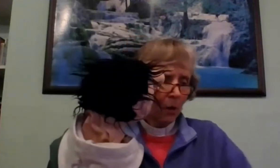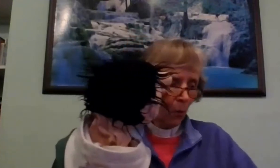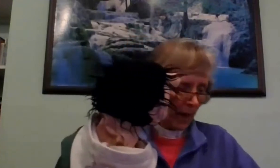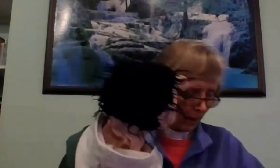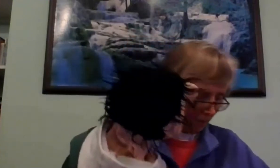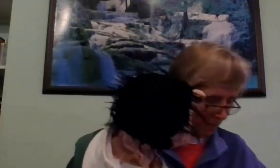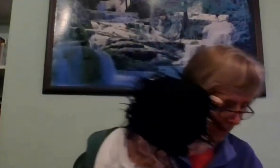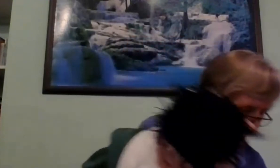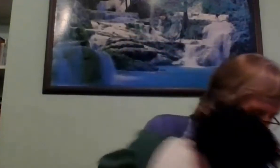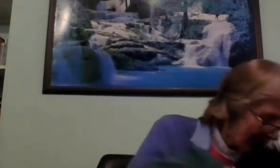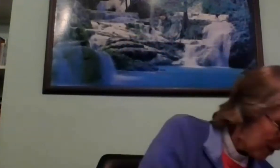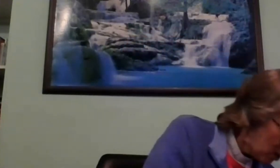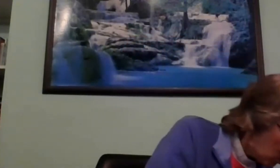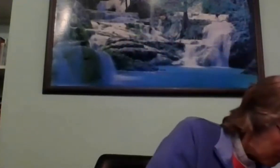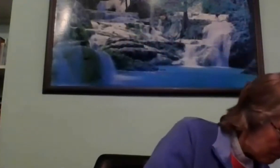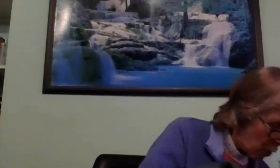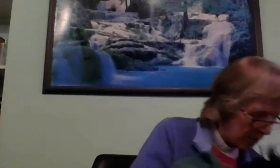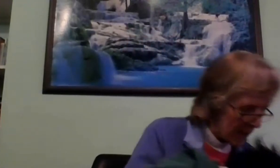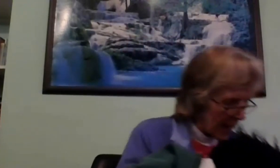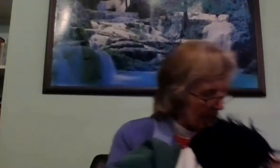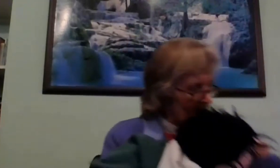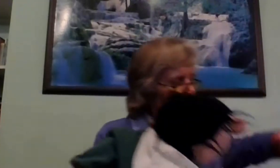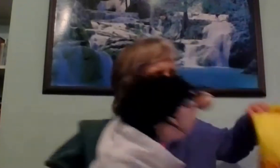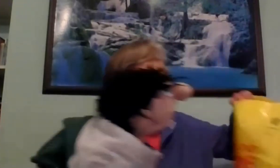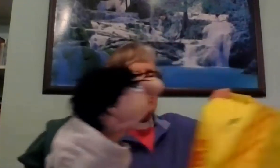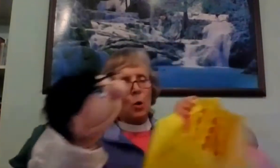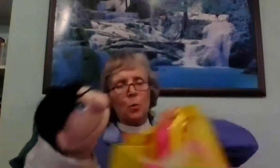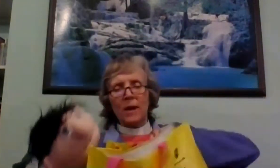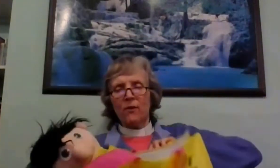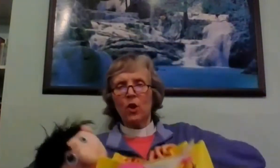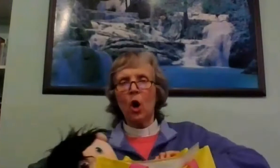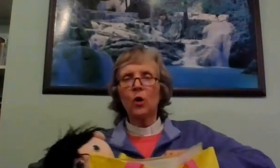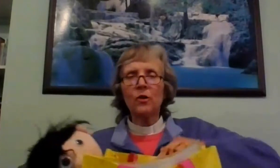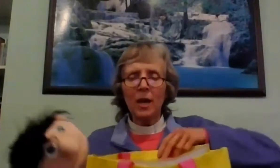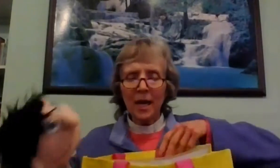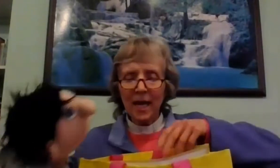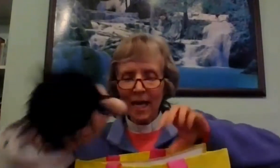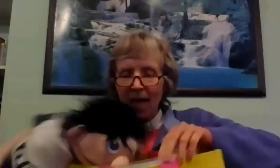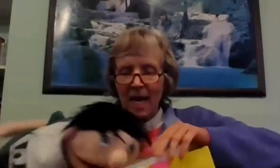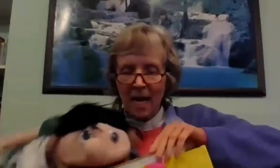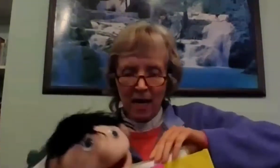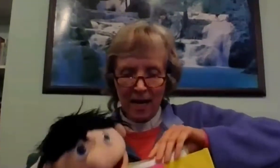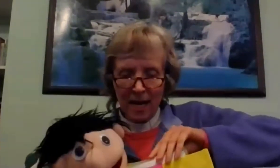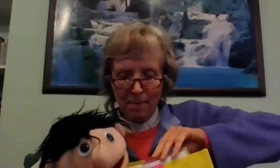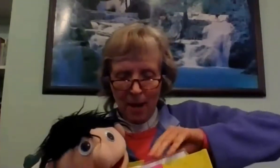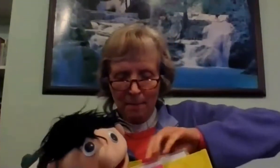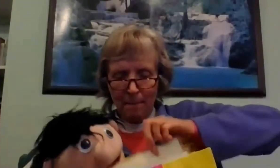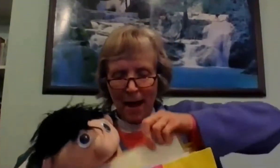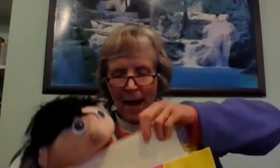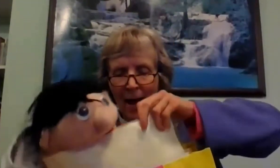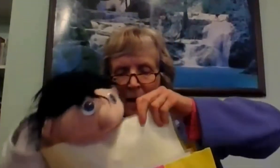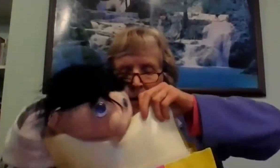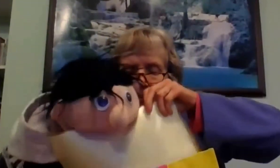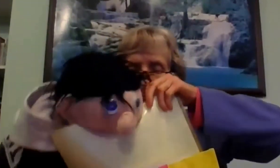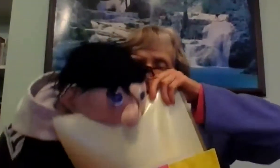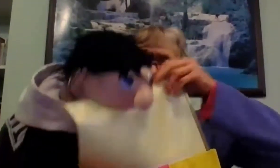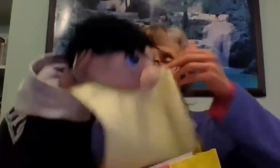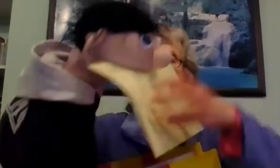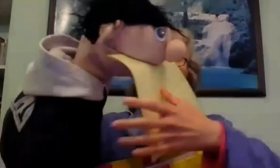Well, let's have a look, Robbie, and see what we've got here in my bag.